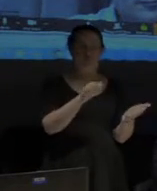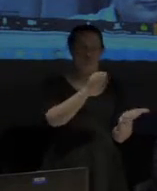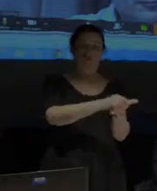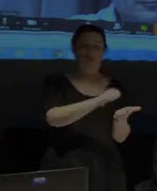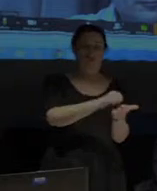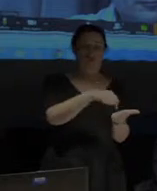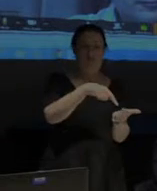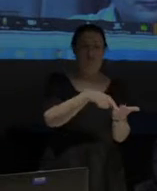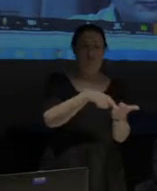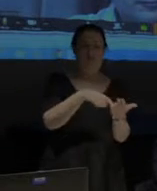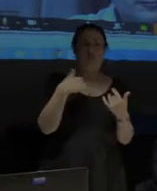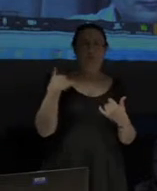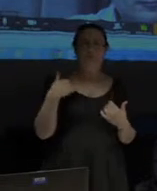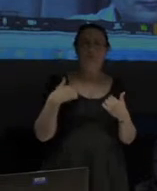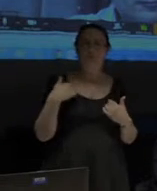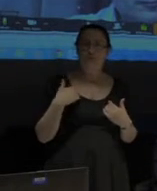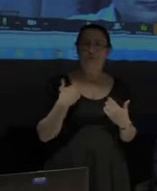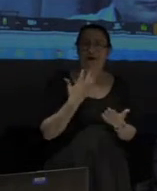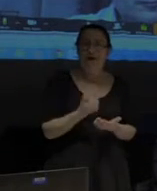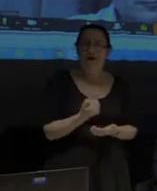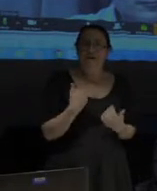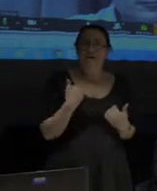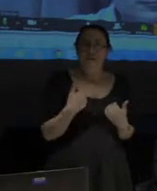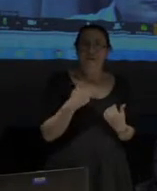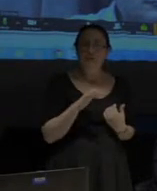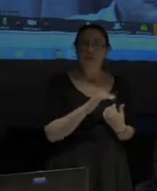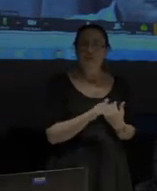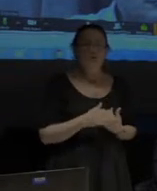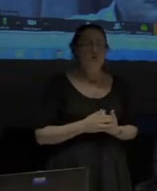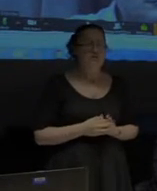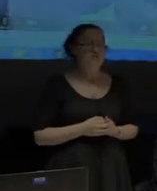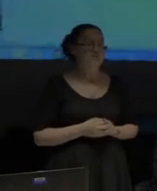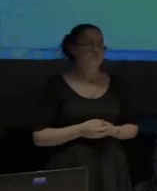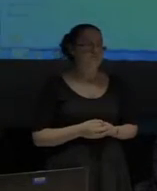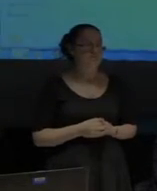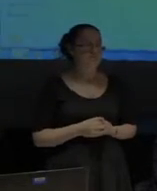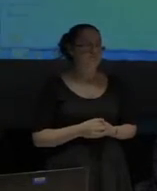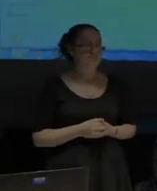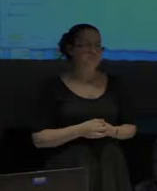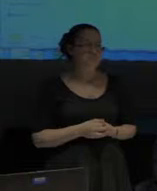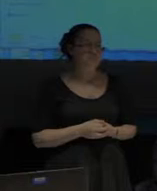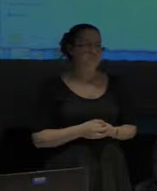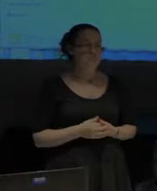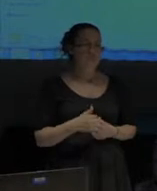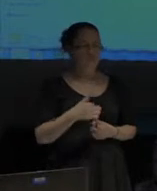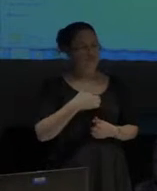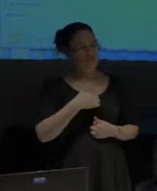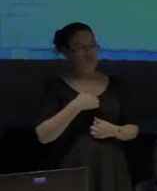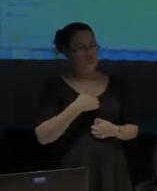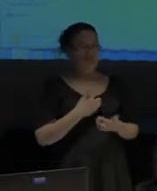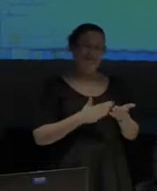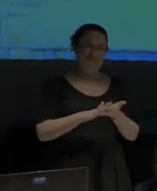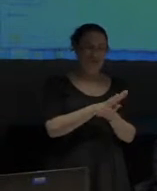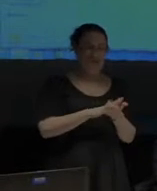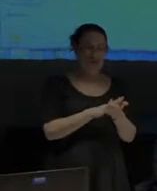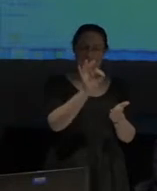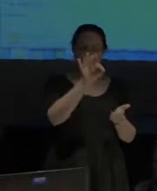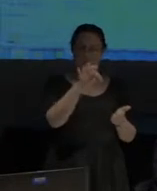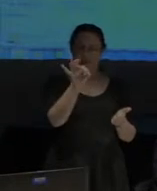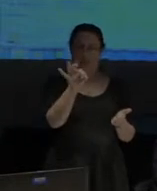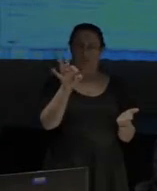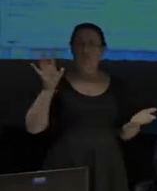actually quite exciting. And the idea that you don't just define yourself by one tick box